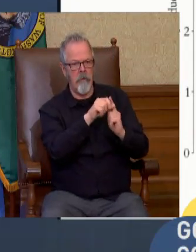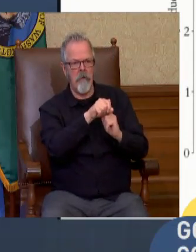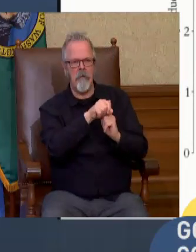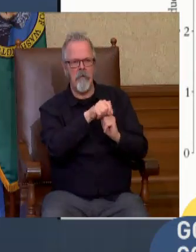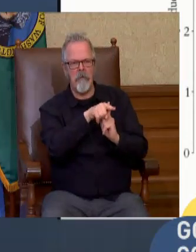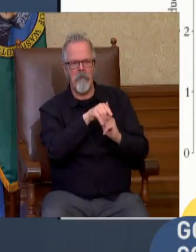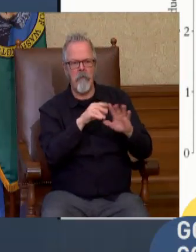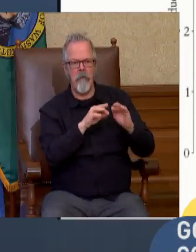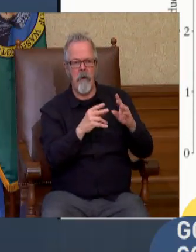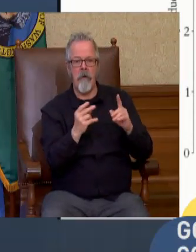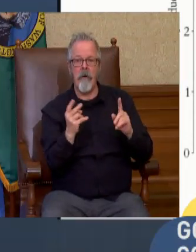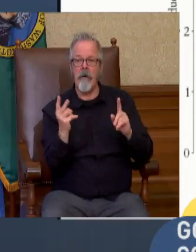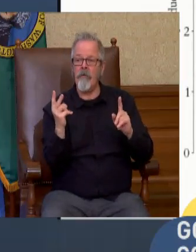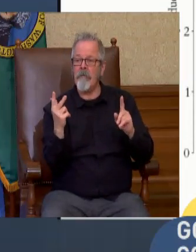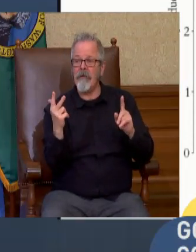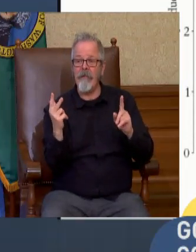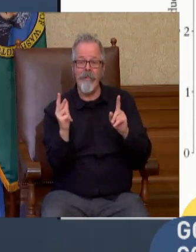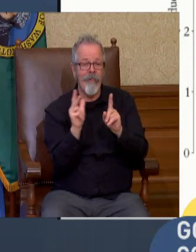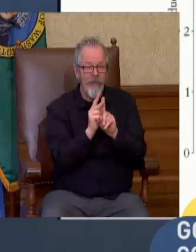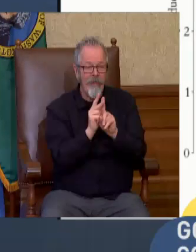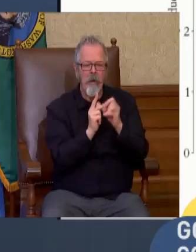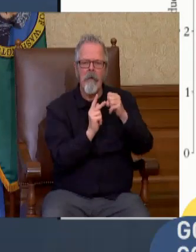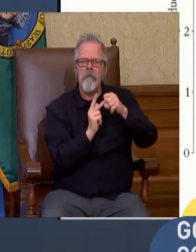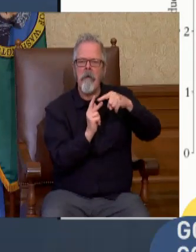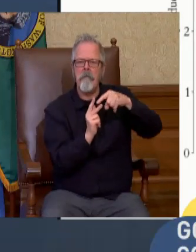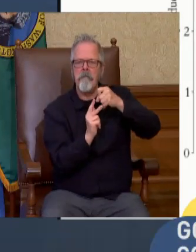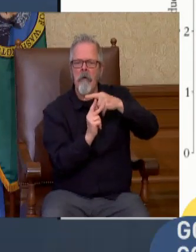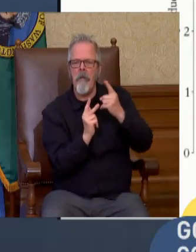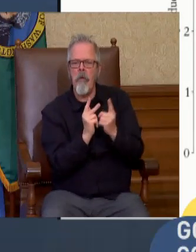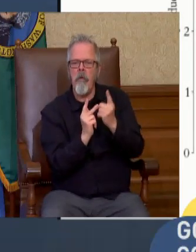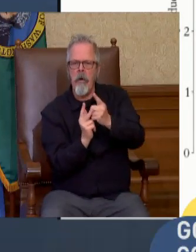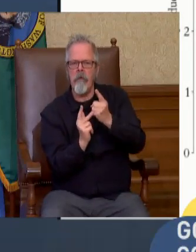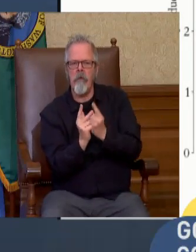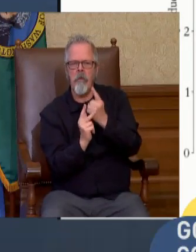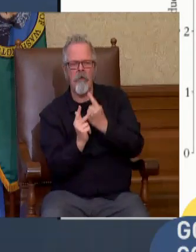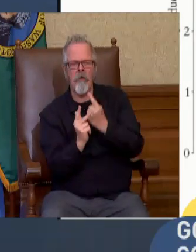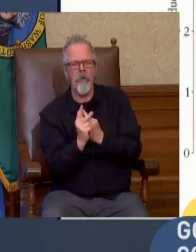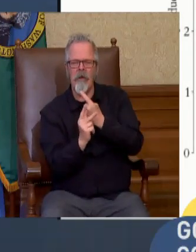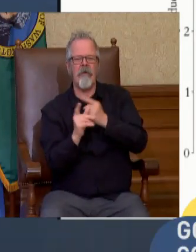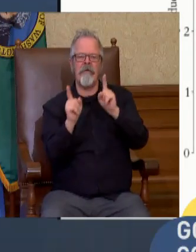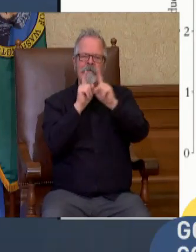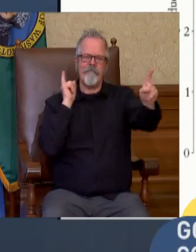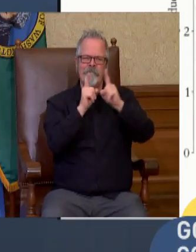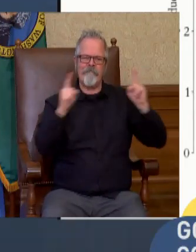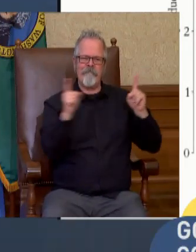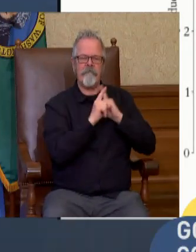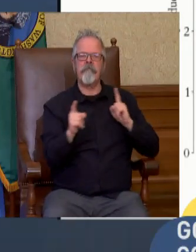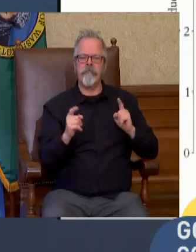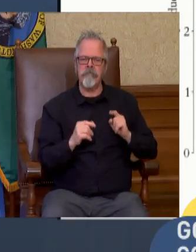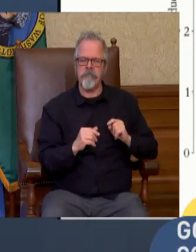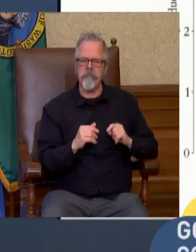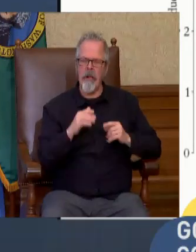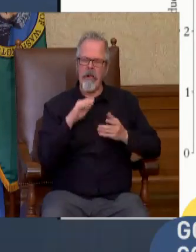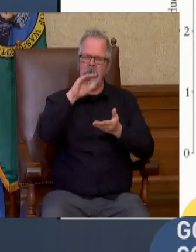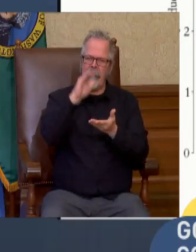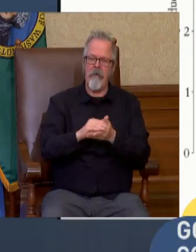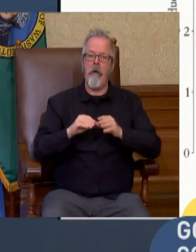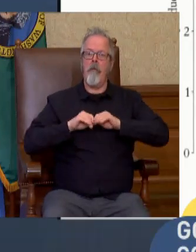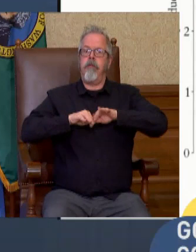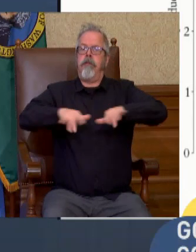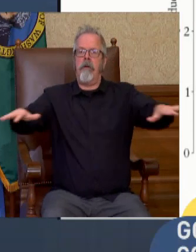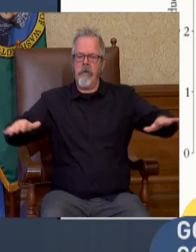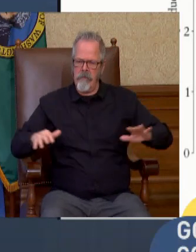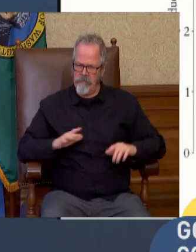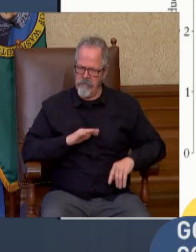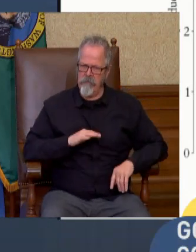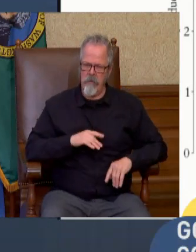continue to see a growth of the disease. So the fact is we have to get this number down to be in a